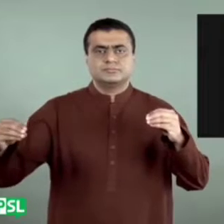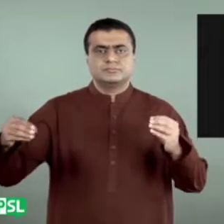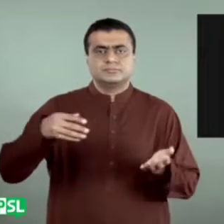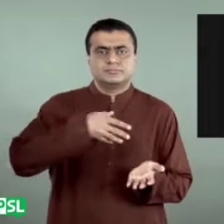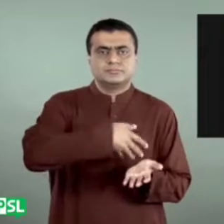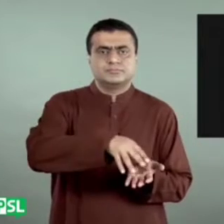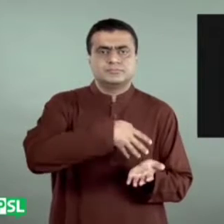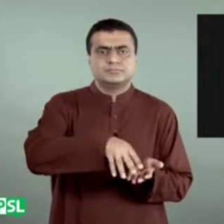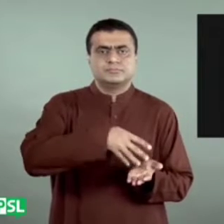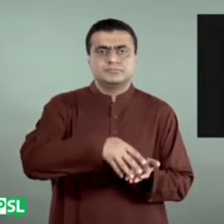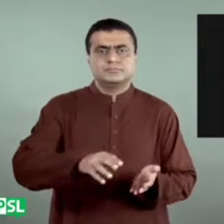Broom.